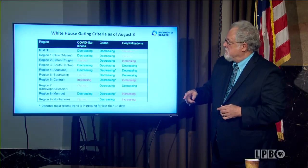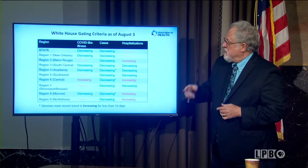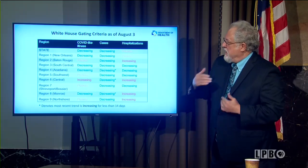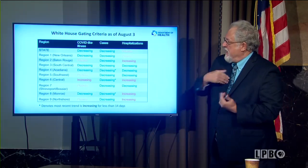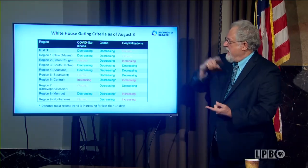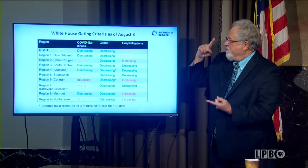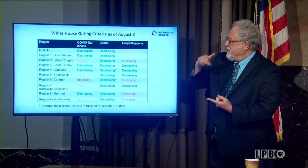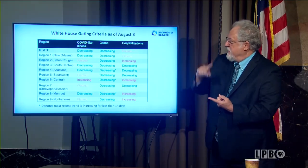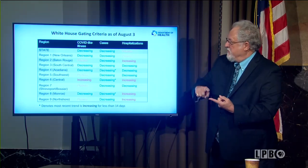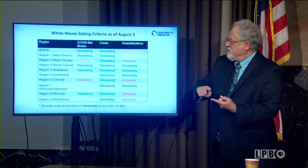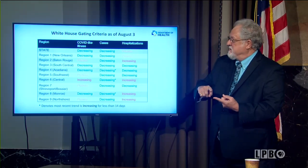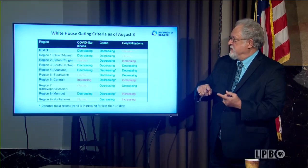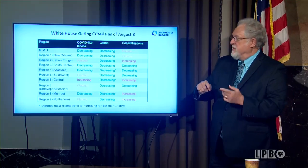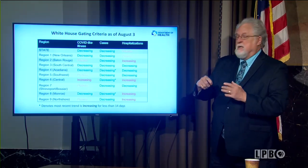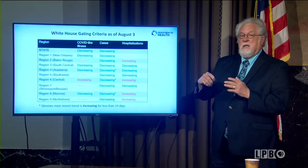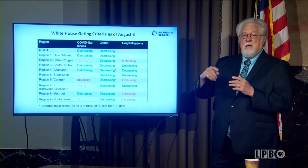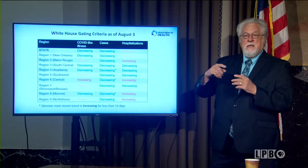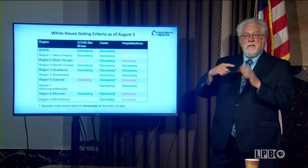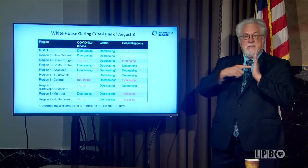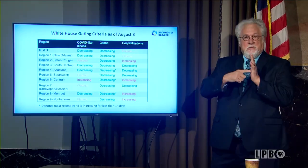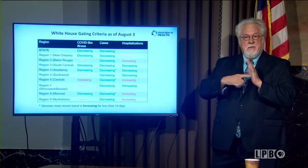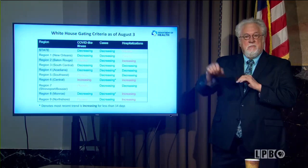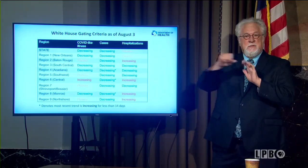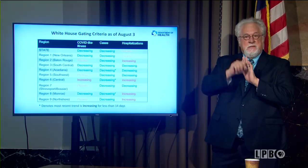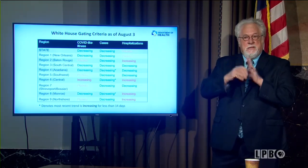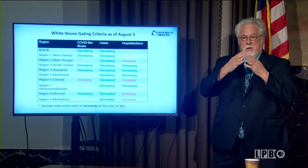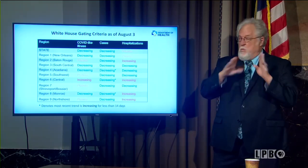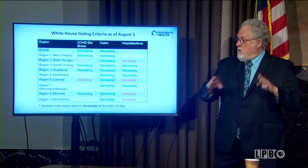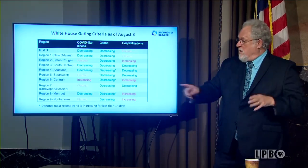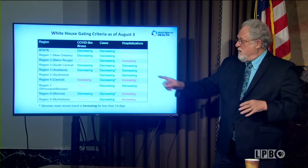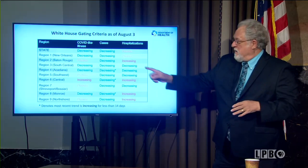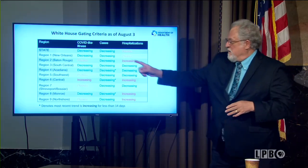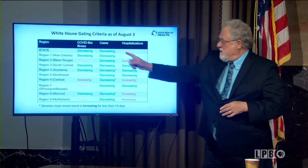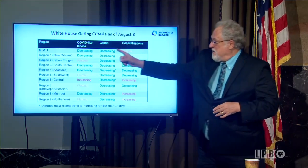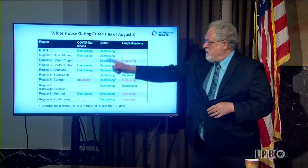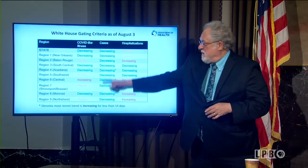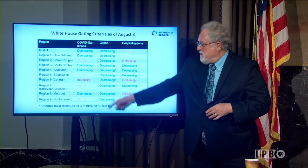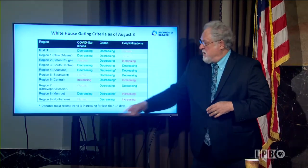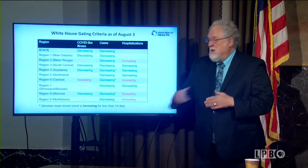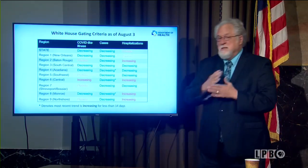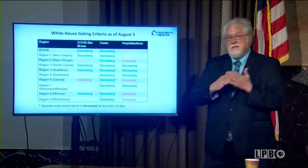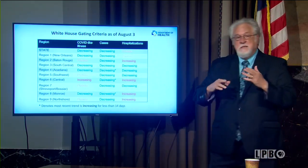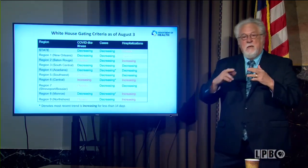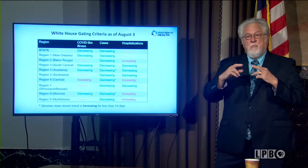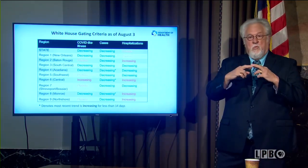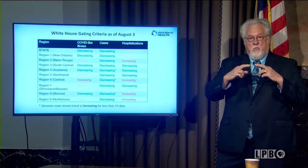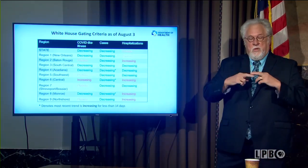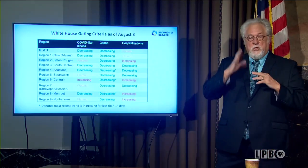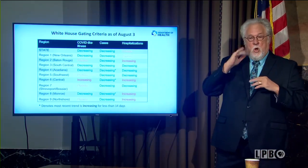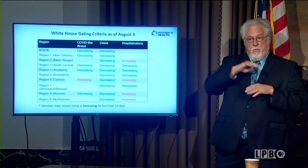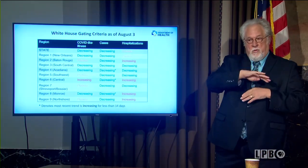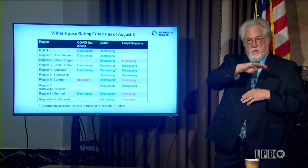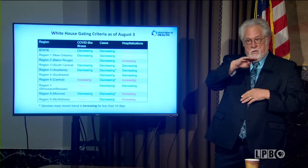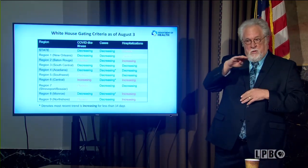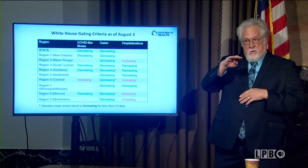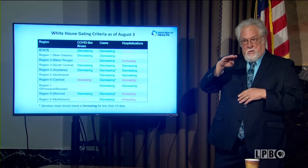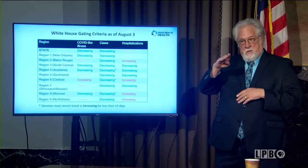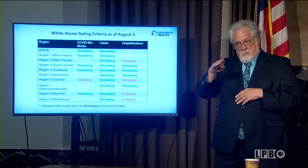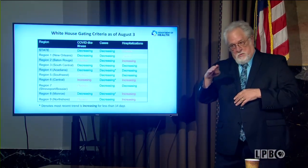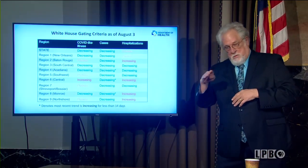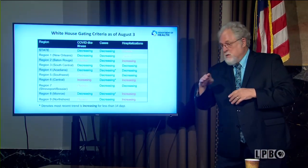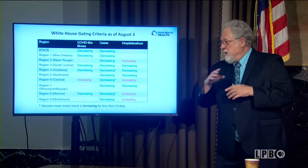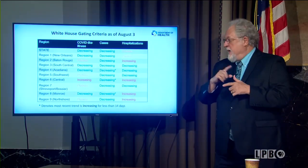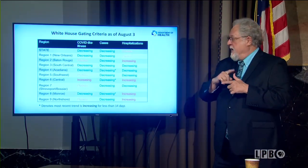have decreasing symptoms statewide. Some regions where that's just starting to hit a plateau, and we hope that that plateau turns decreasing.